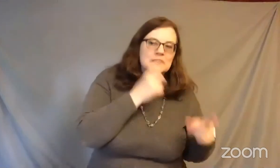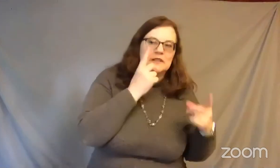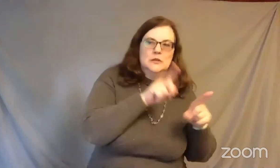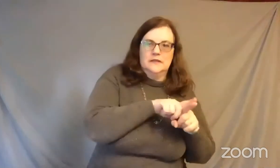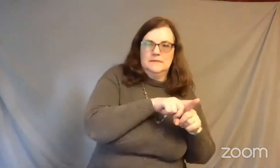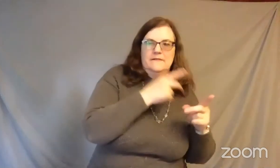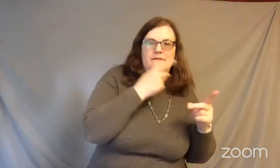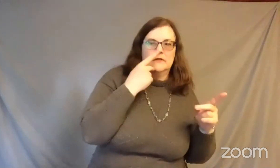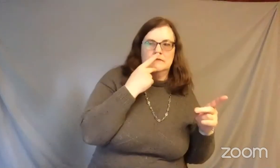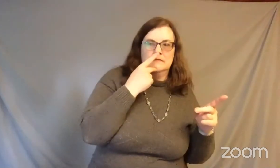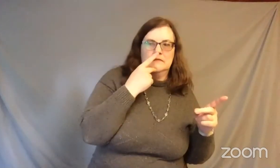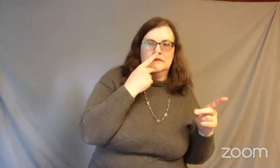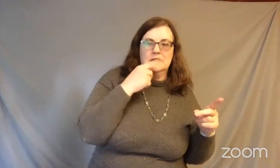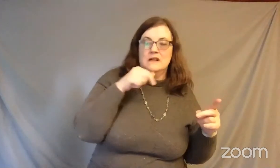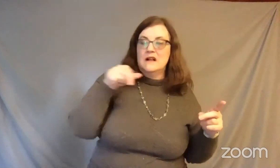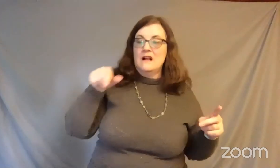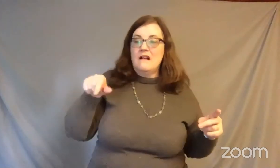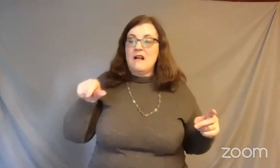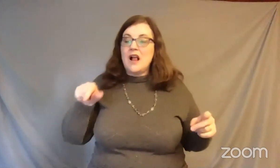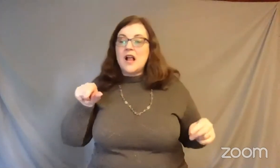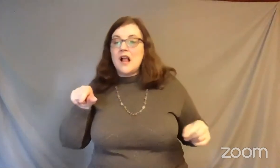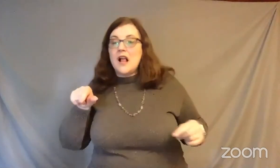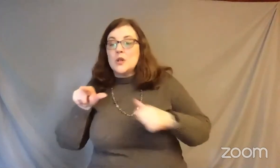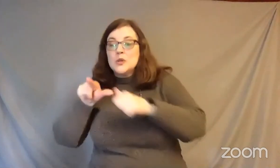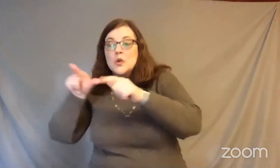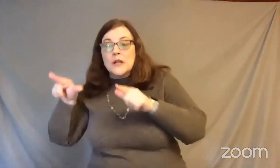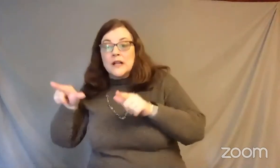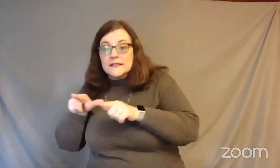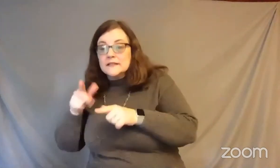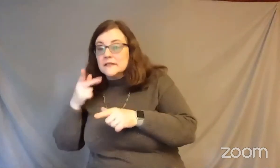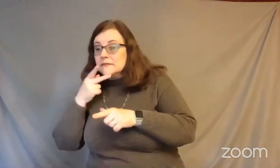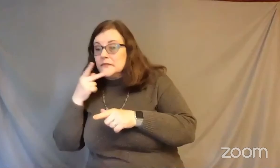Interestingly, their errors were primarily with person agreement.